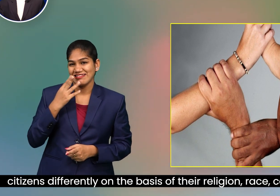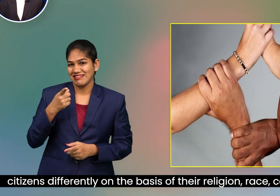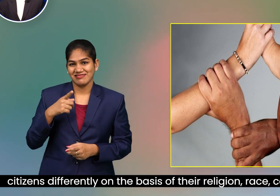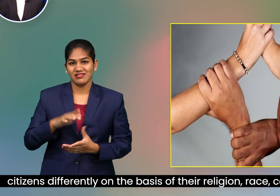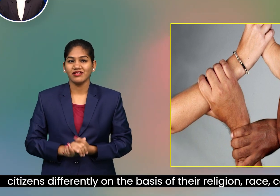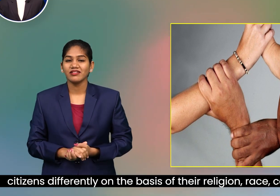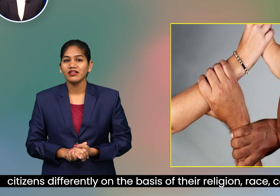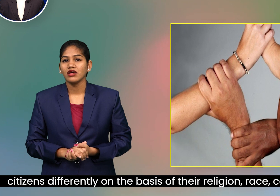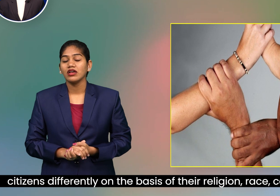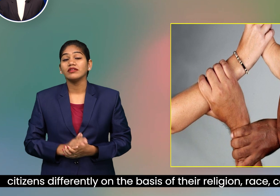caste,